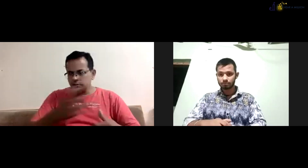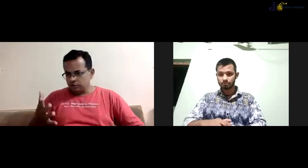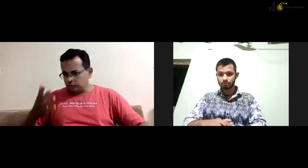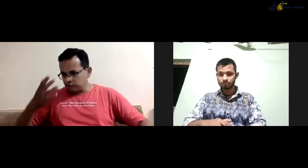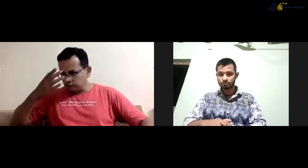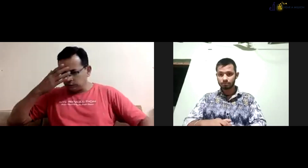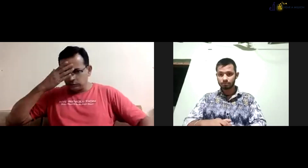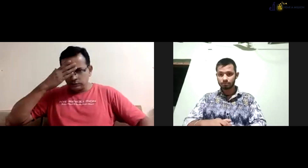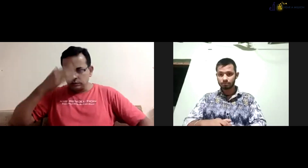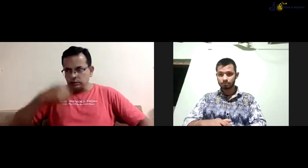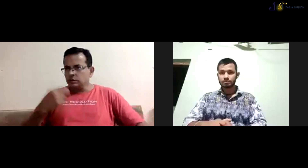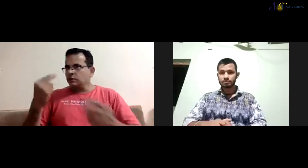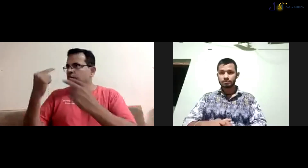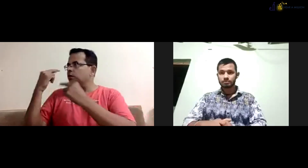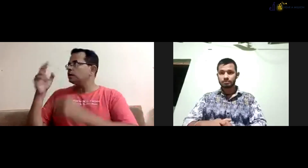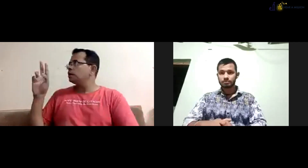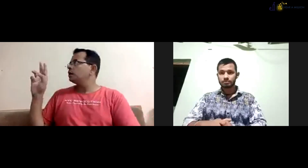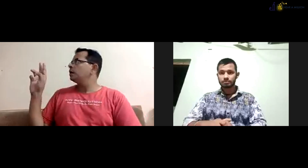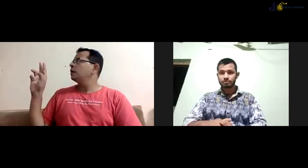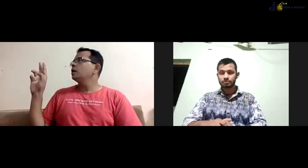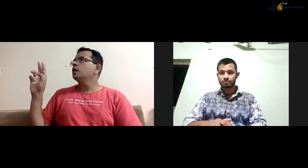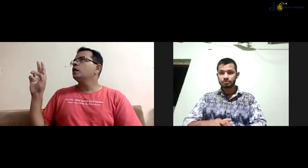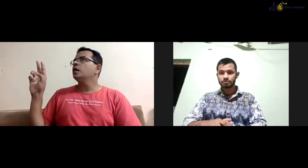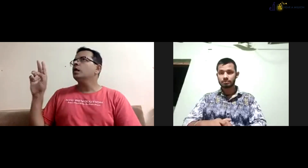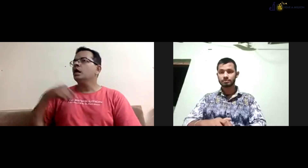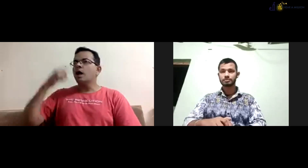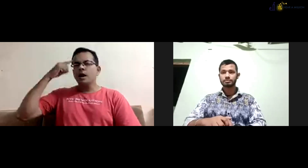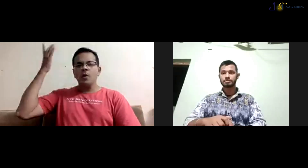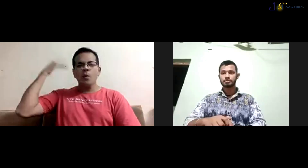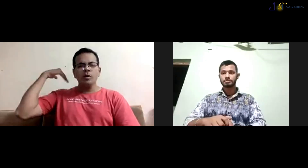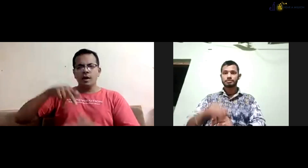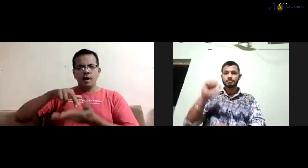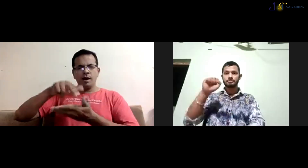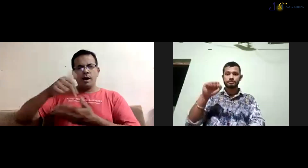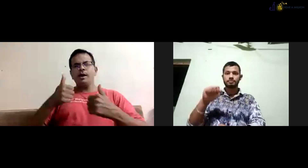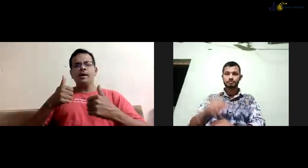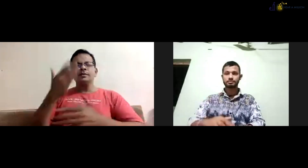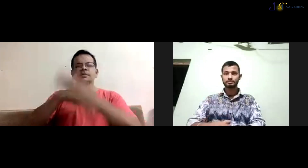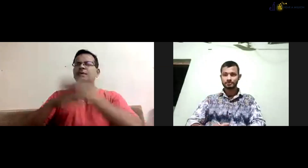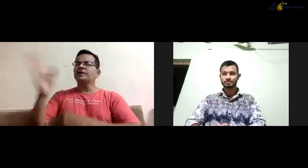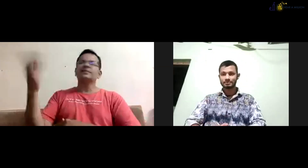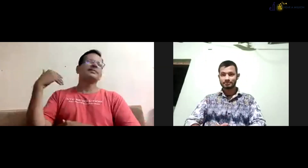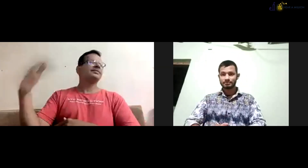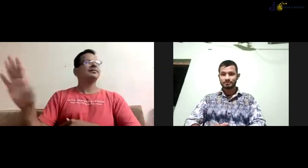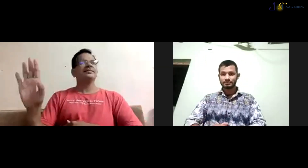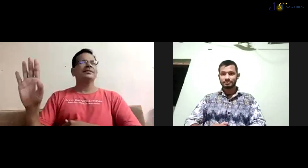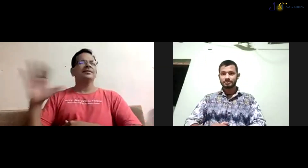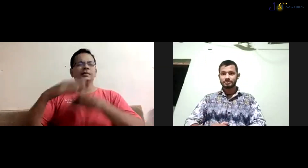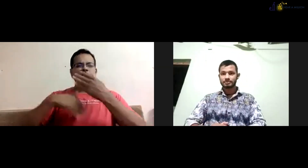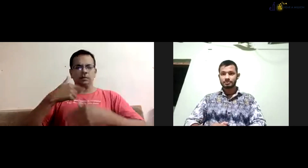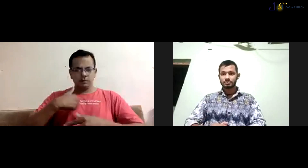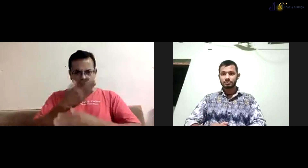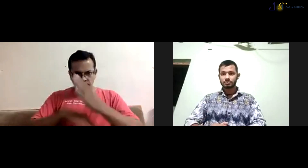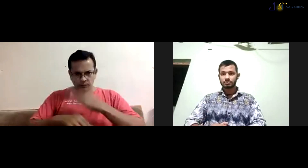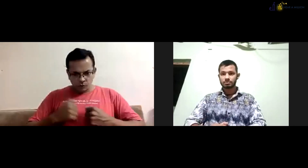now you facing the disability. So when you look in your past, you might be